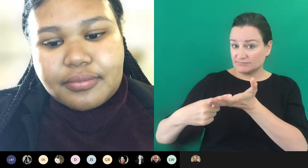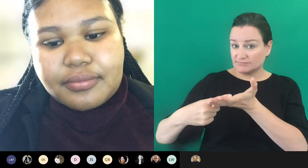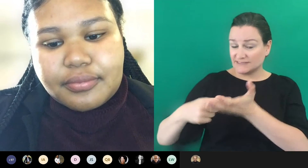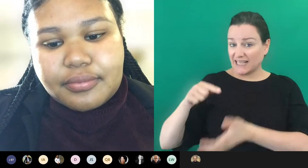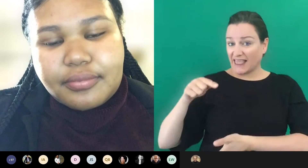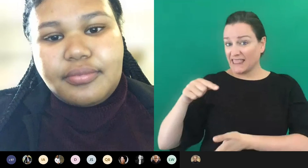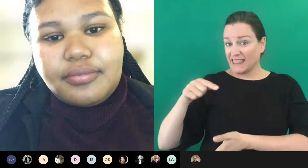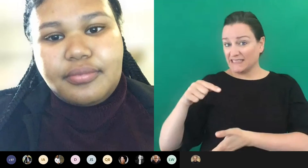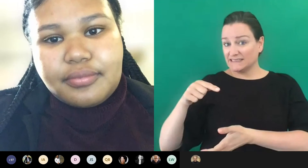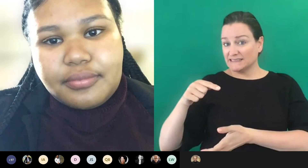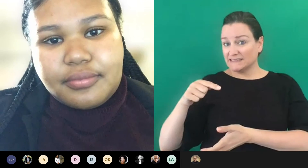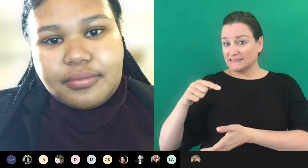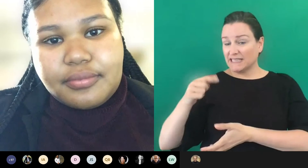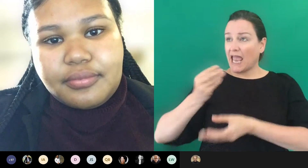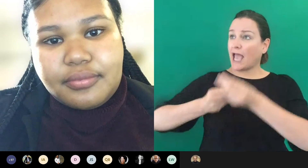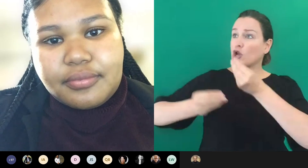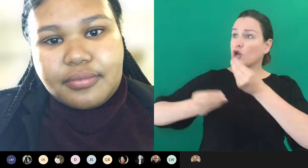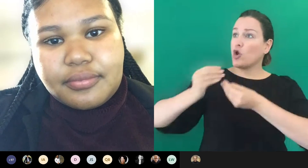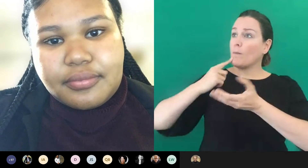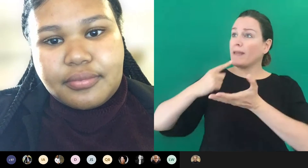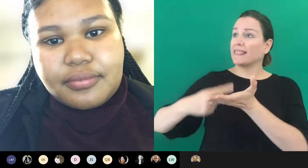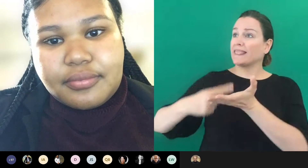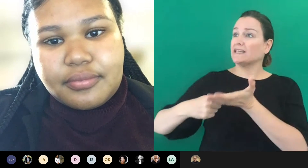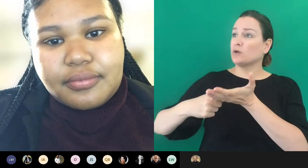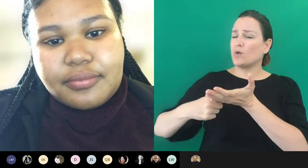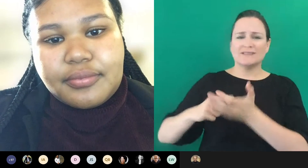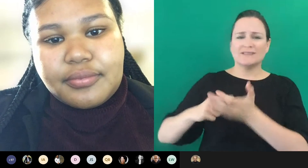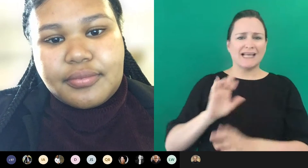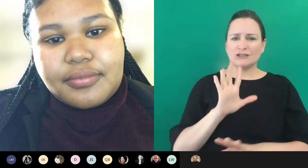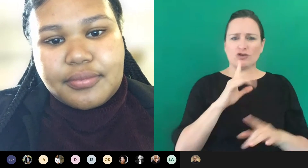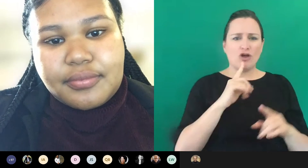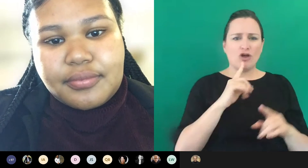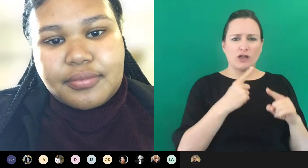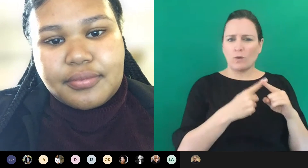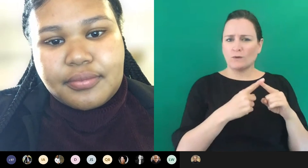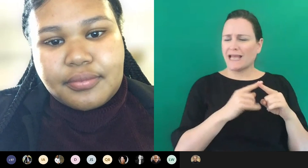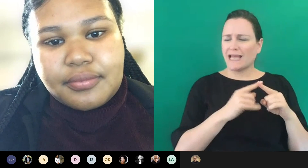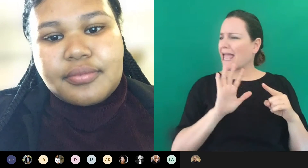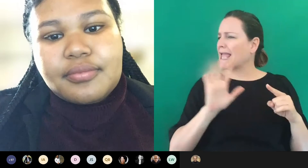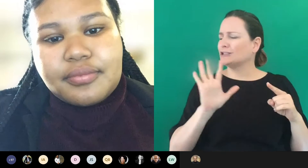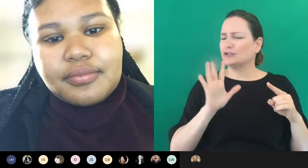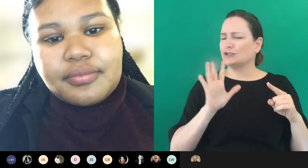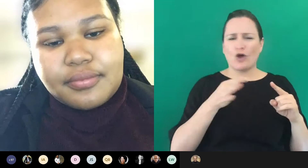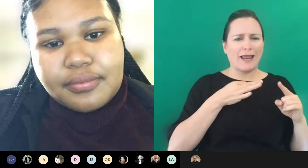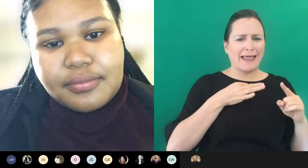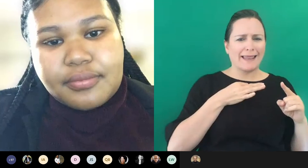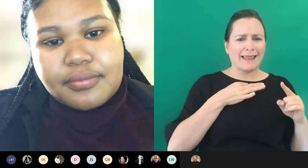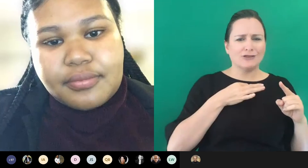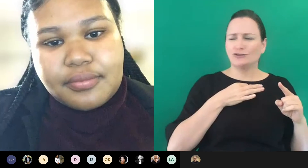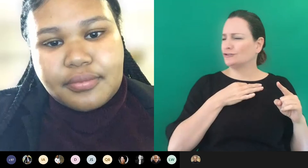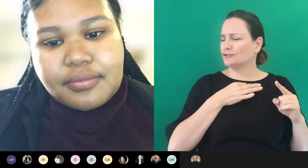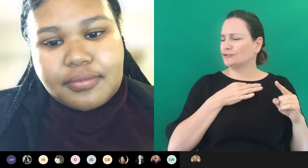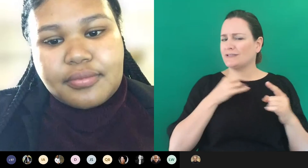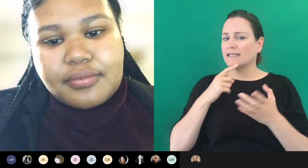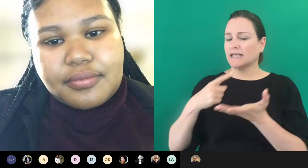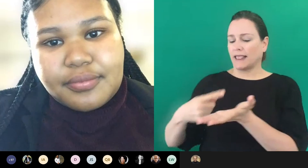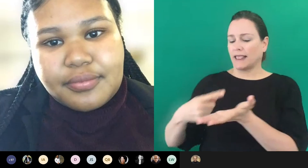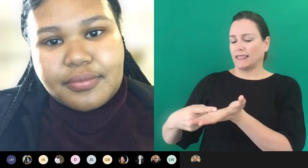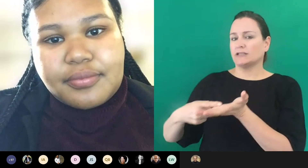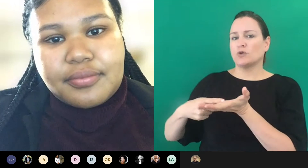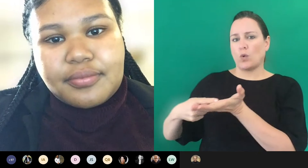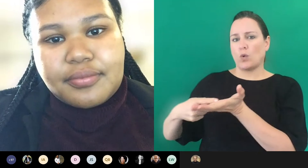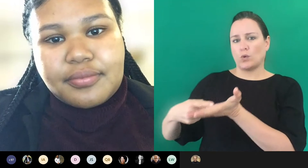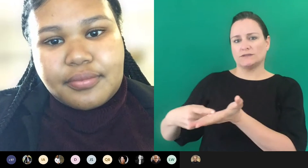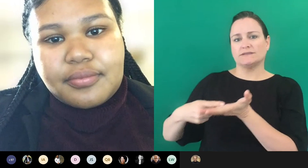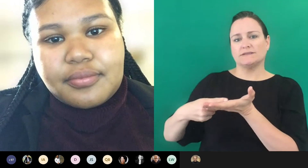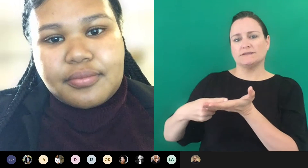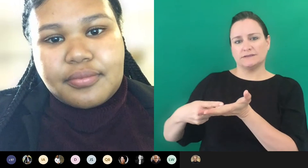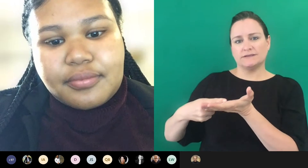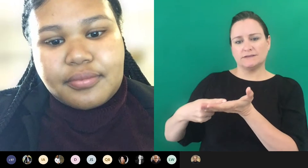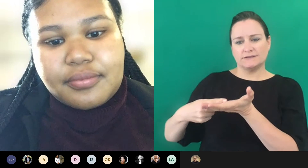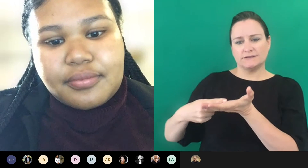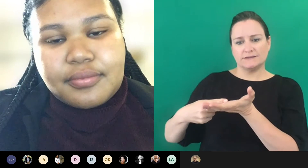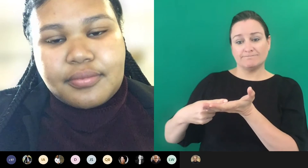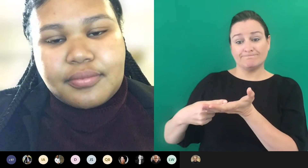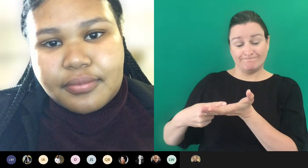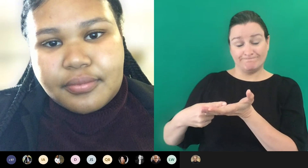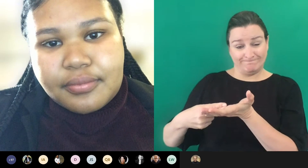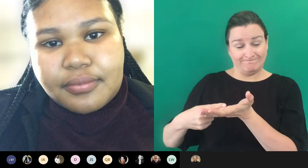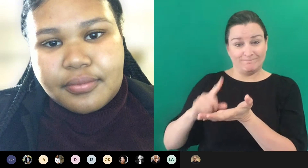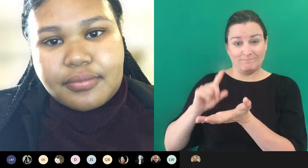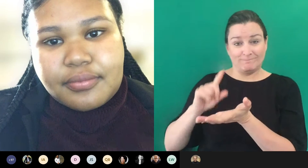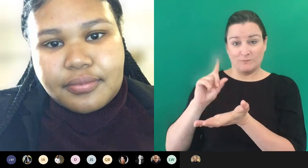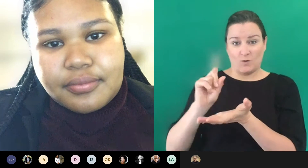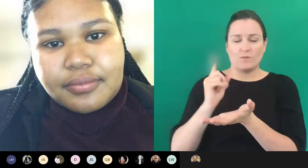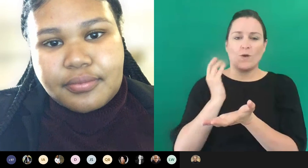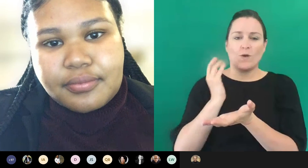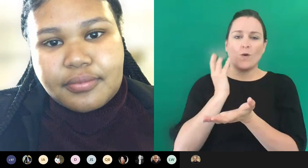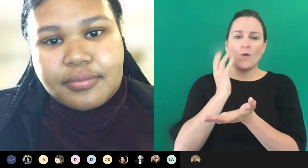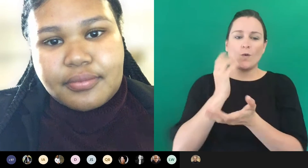neither, it's Xhosa, it's neither English, it's a discourse that students are using. So that is what we talk about. When we talk about